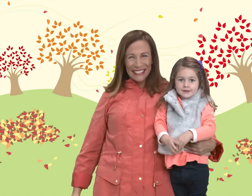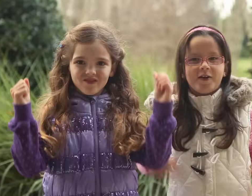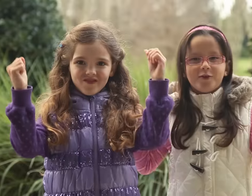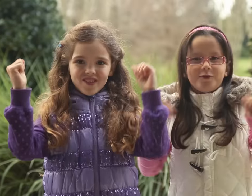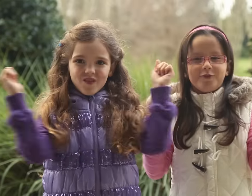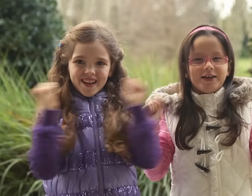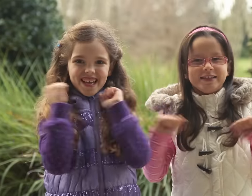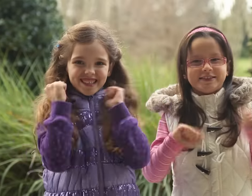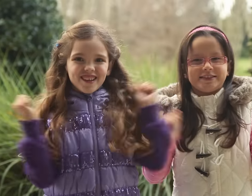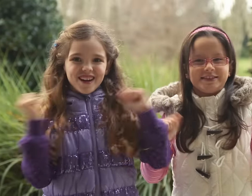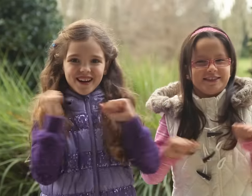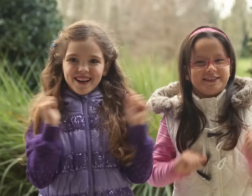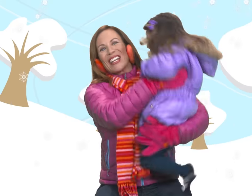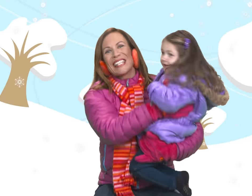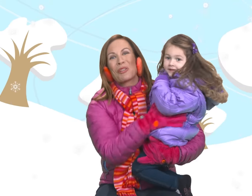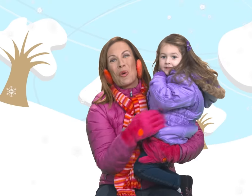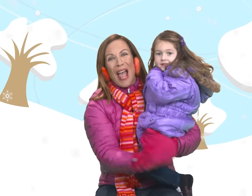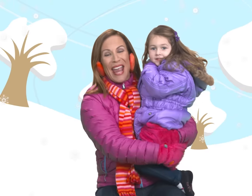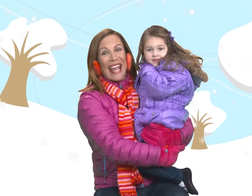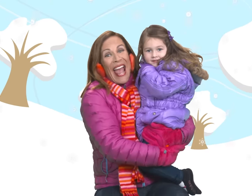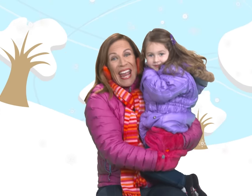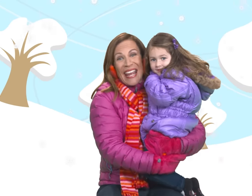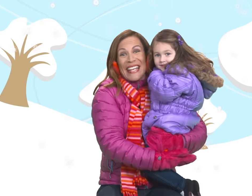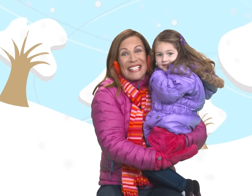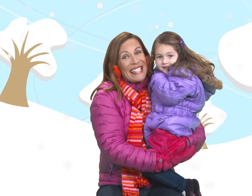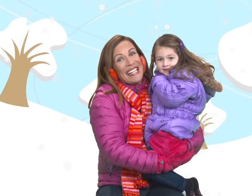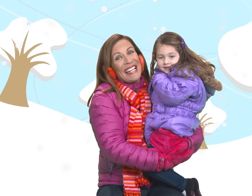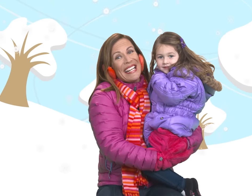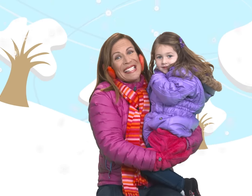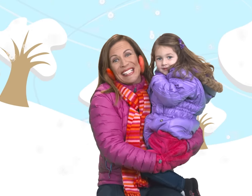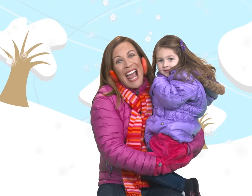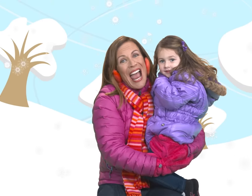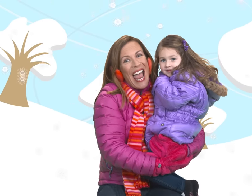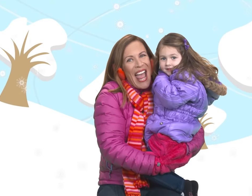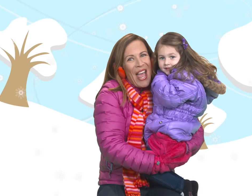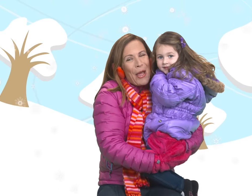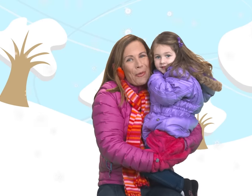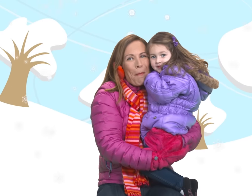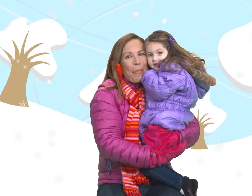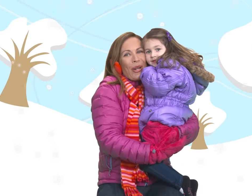Winter is on its way in December. December.